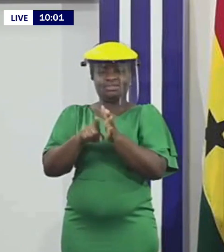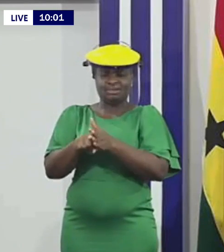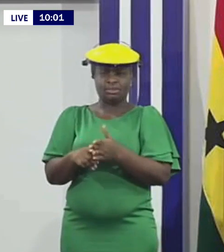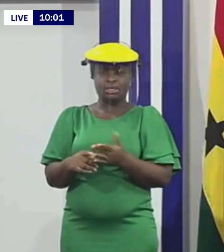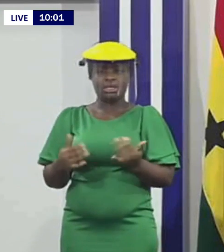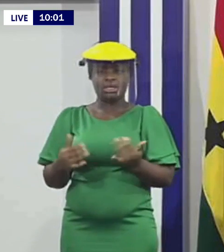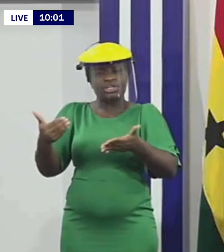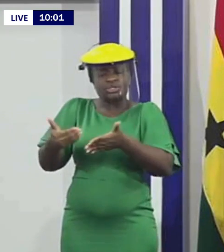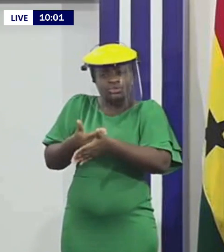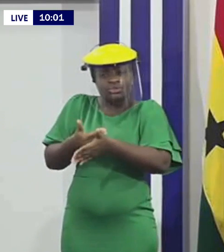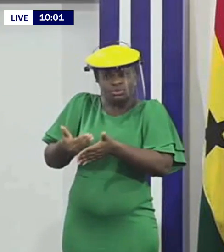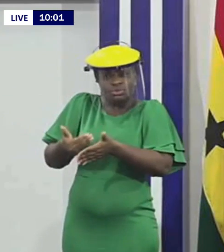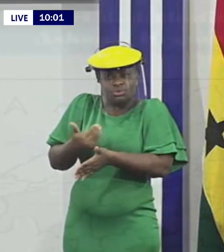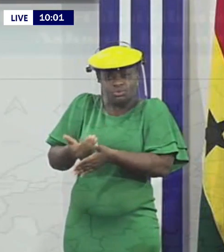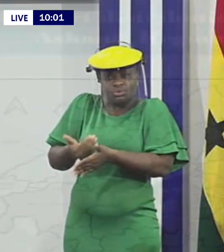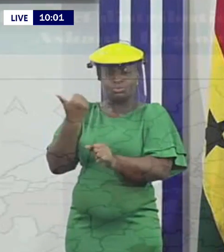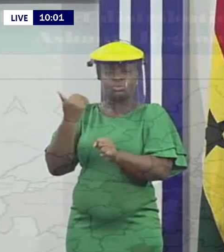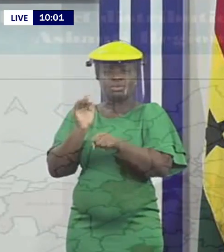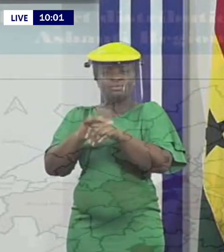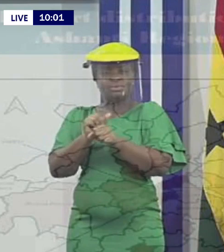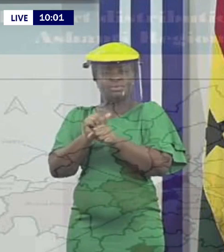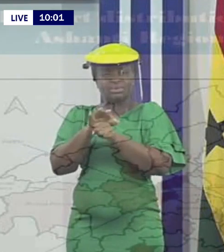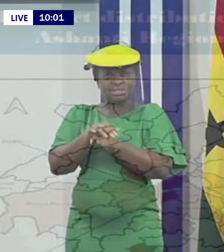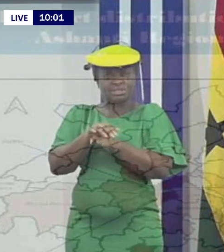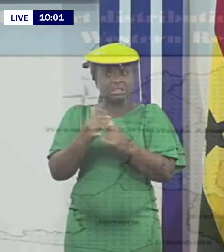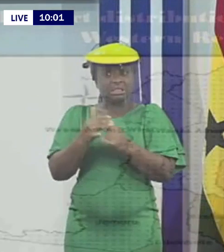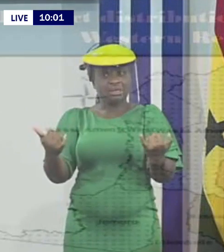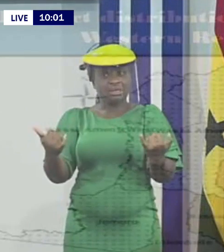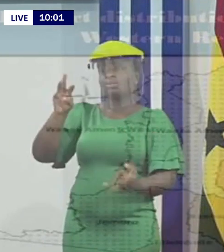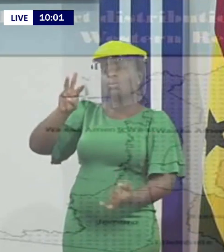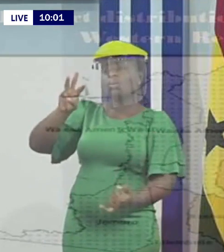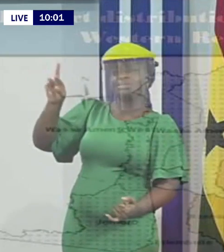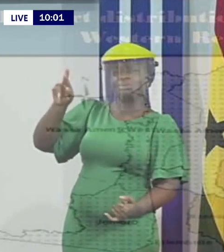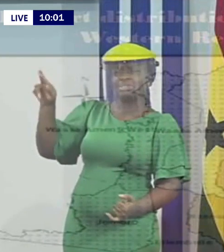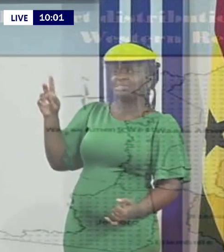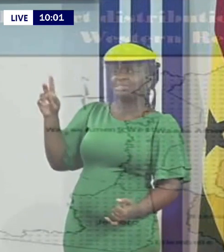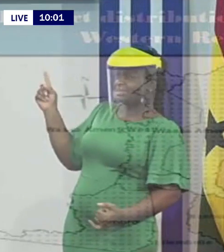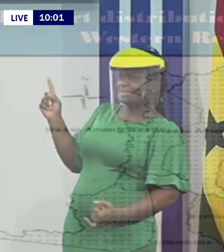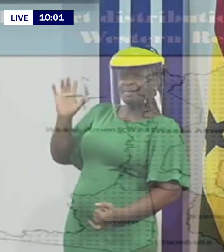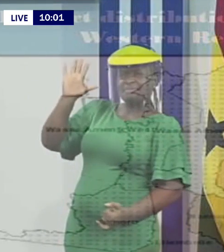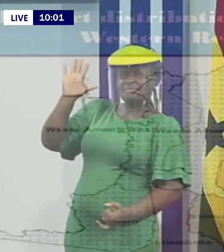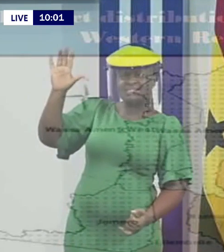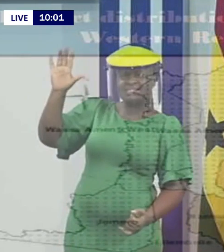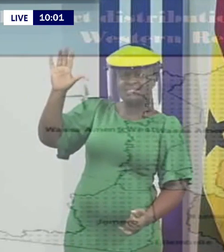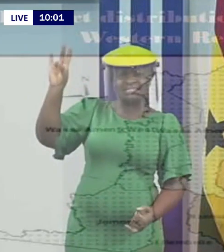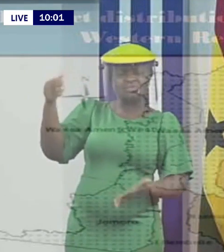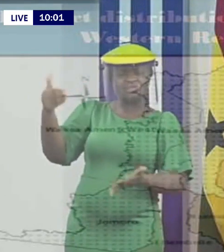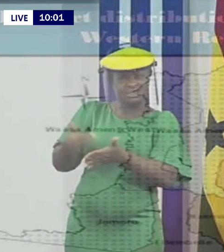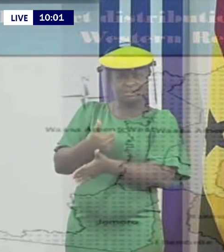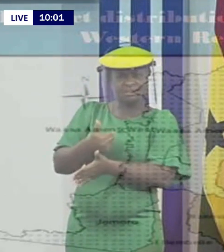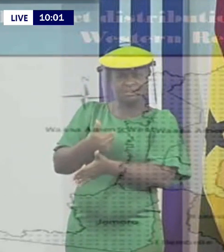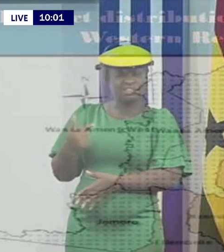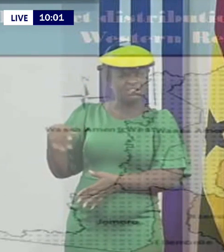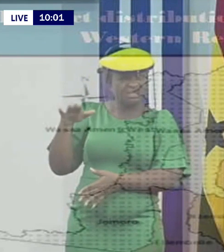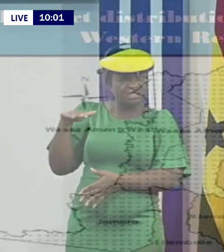The new case has come up. The new hotspot is in Western region, who reported about 57 new cases. And these